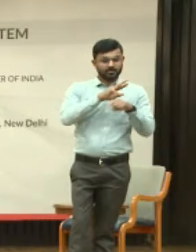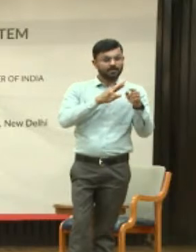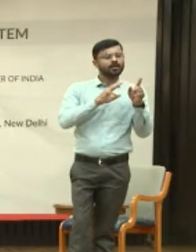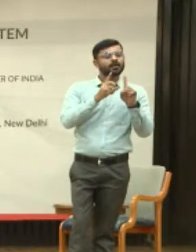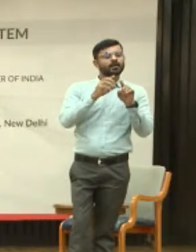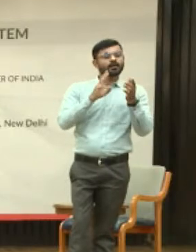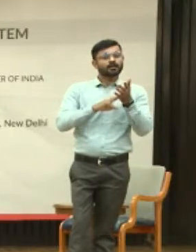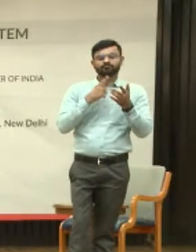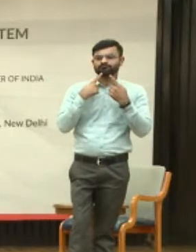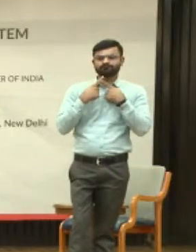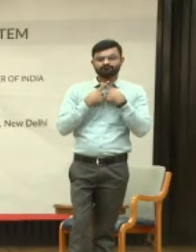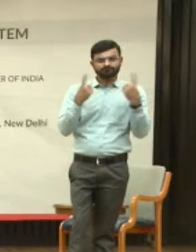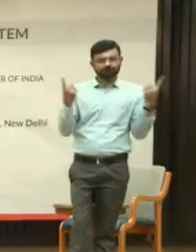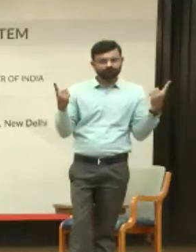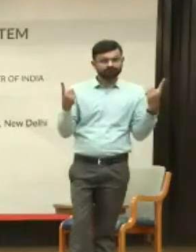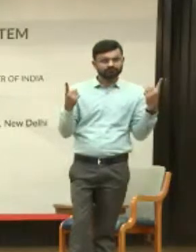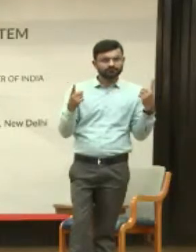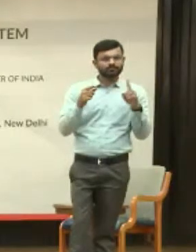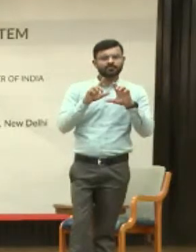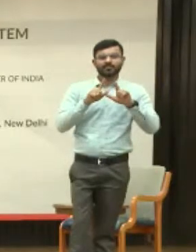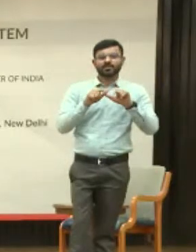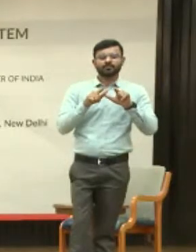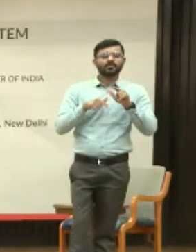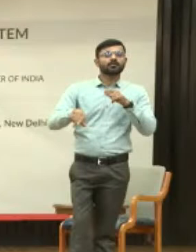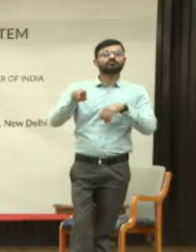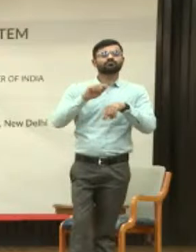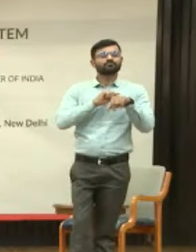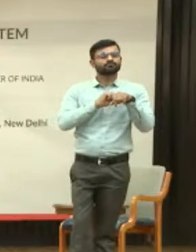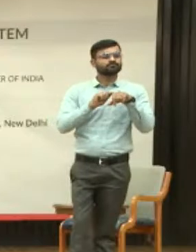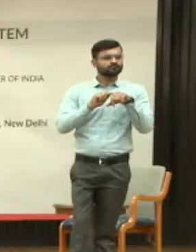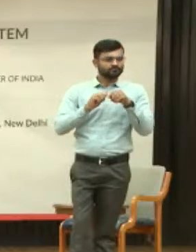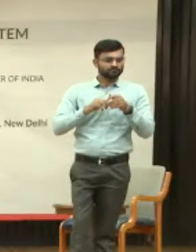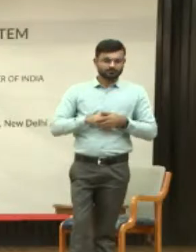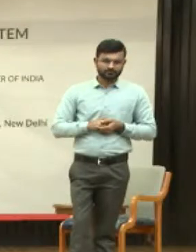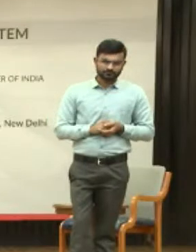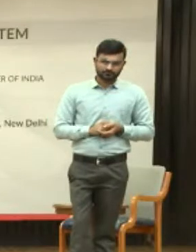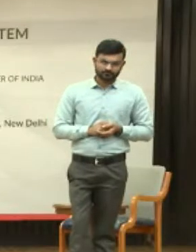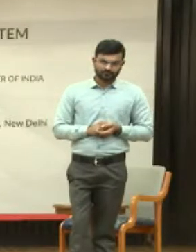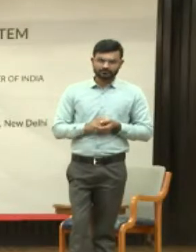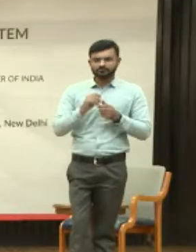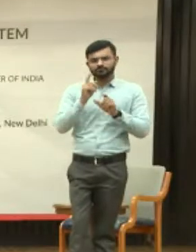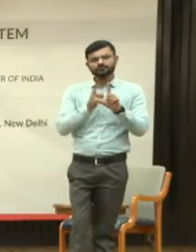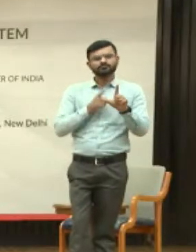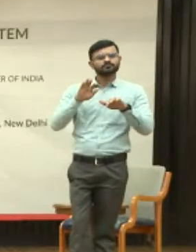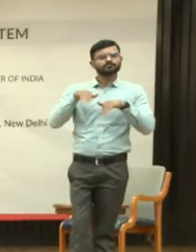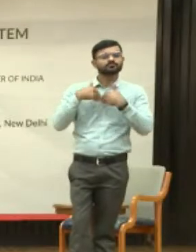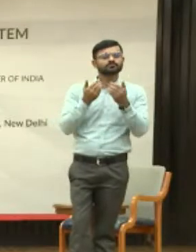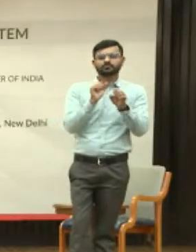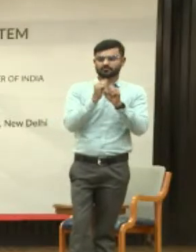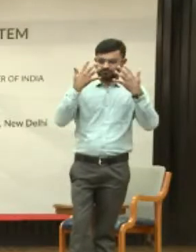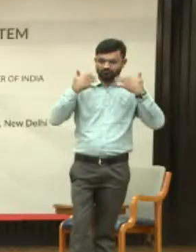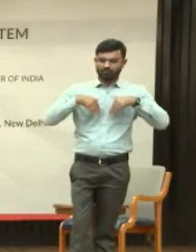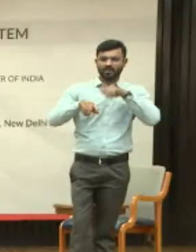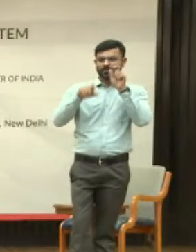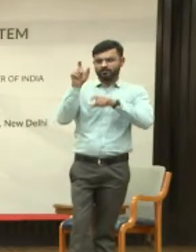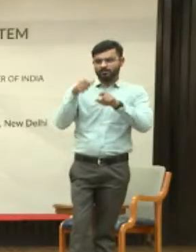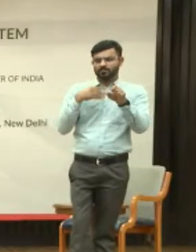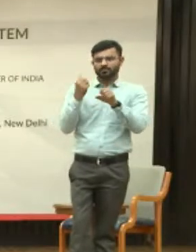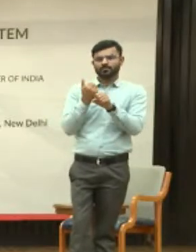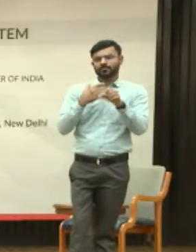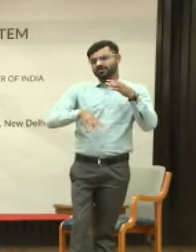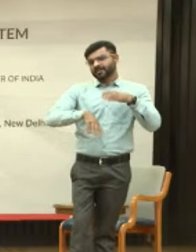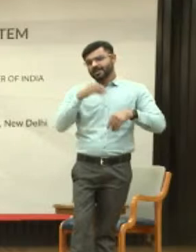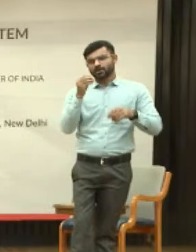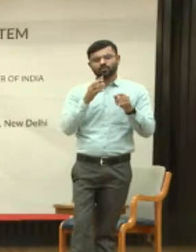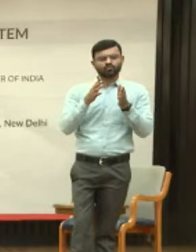district magistrate shall announce this through the beating of drums. and every able-bodied person must be out on